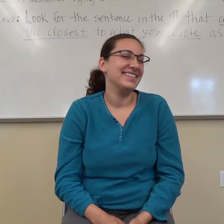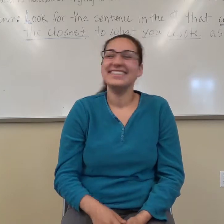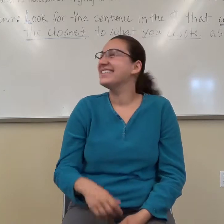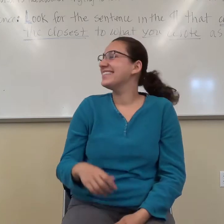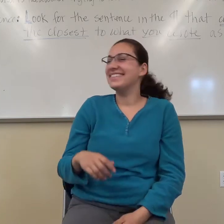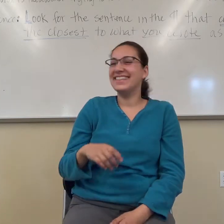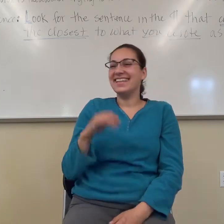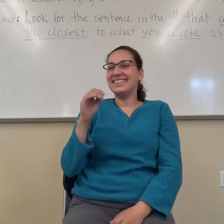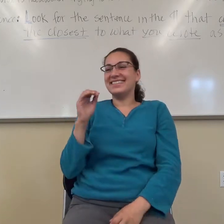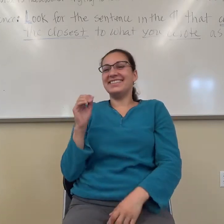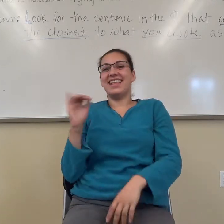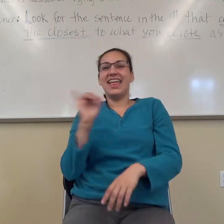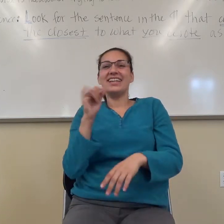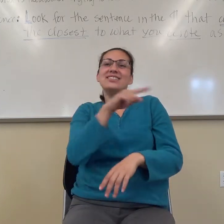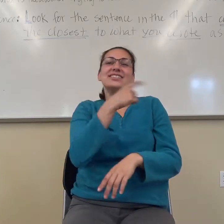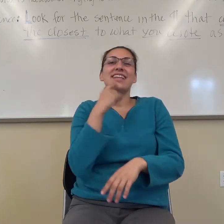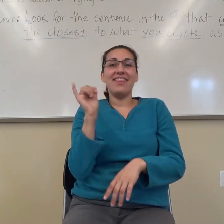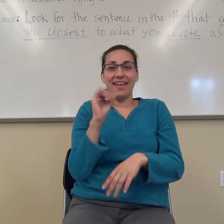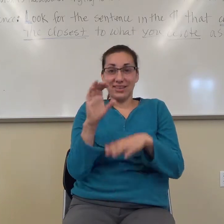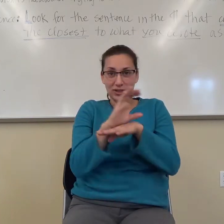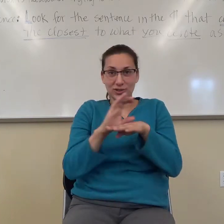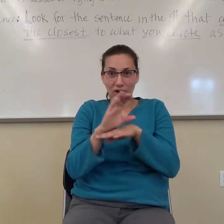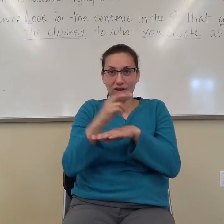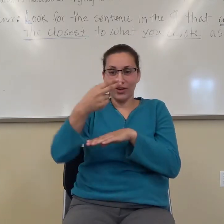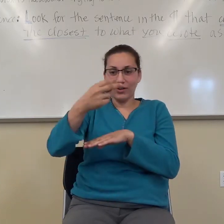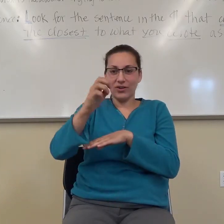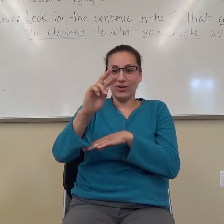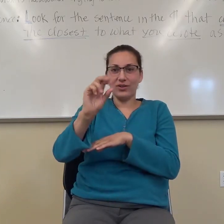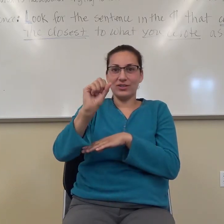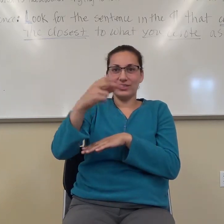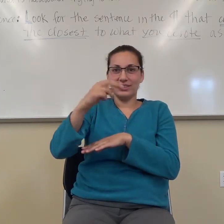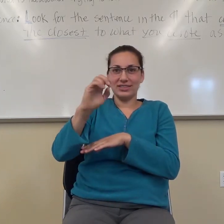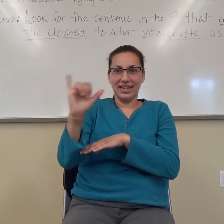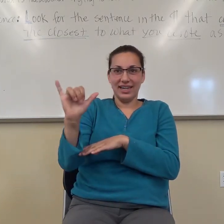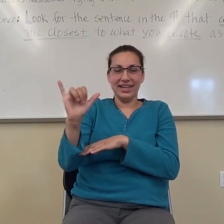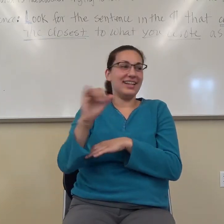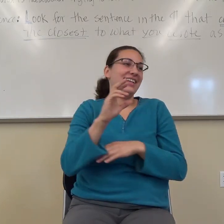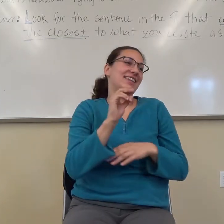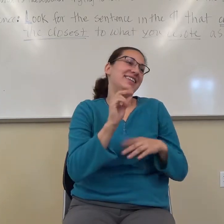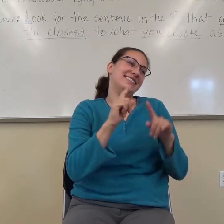about this is it looks like another word that you may have heard.